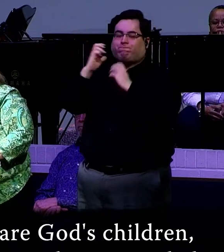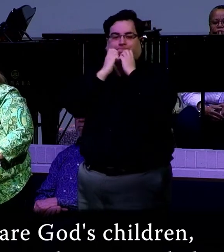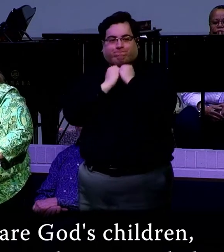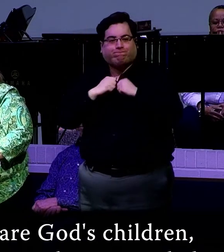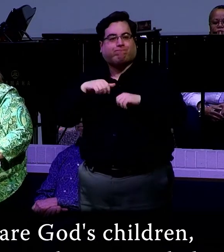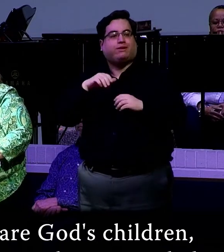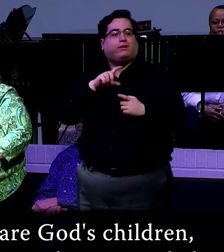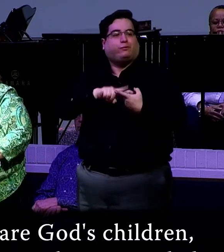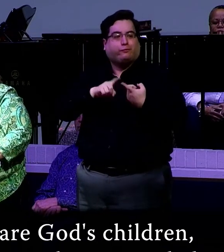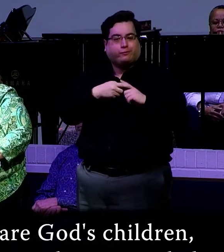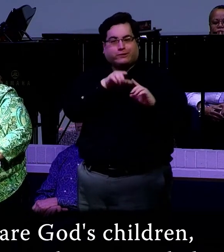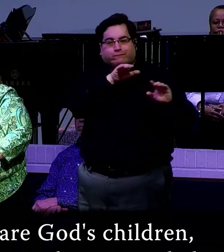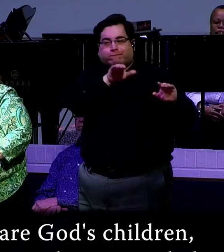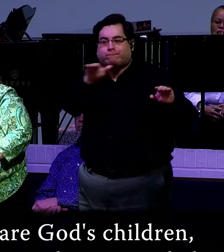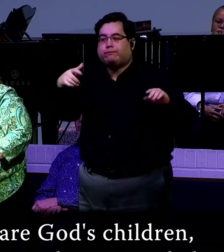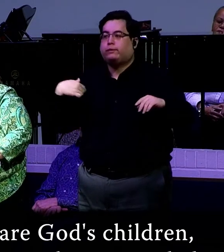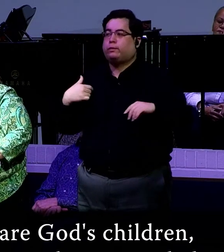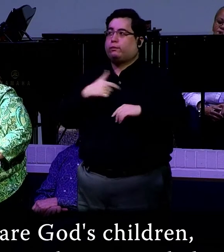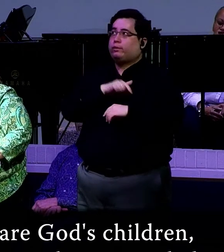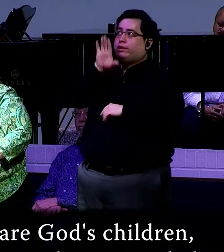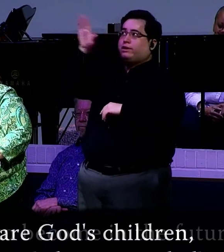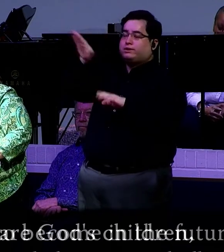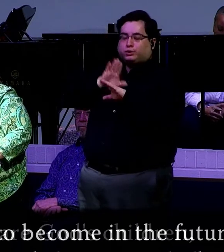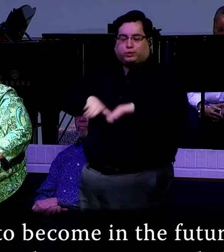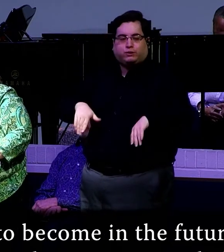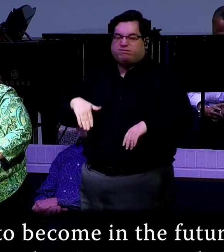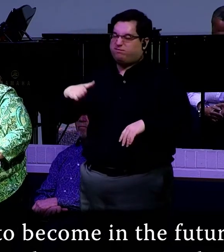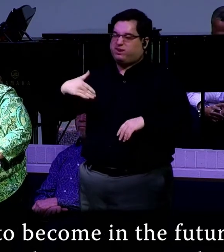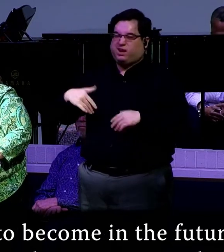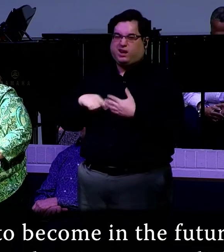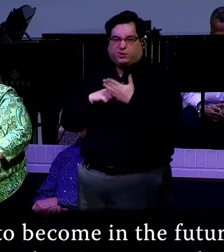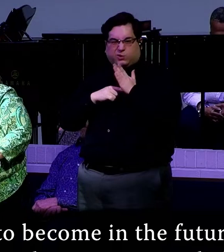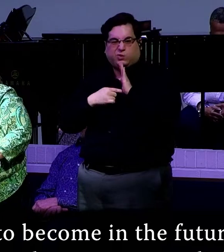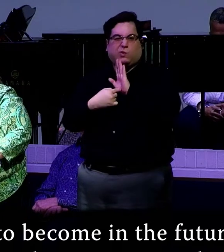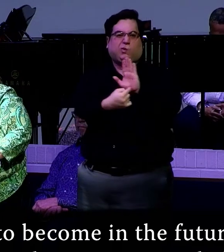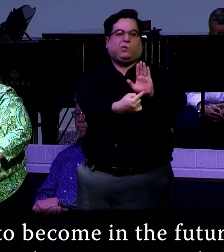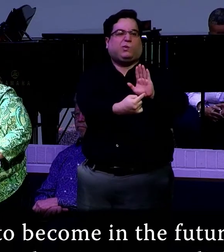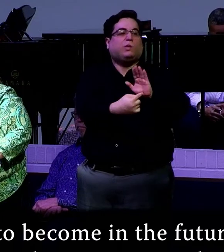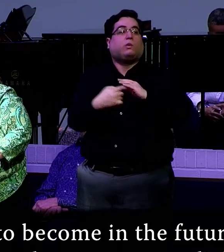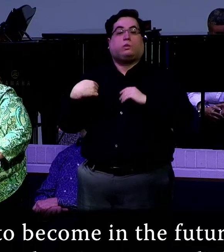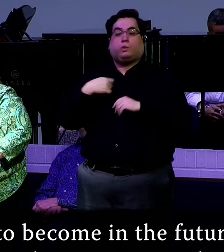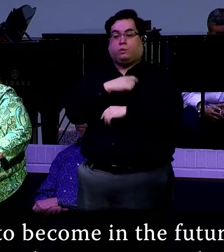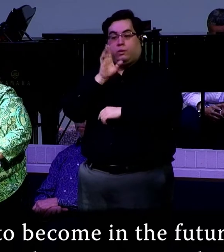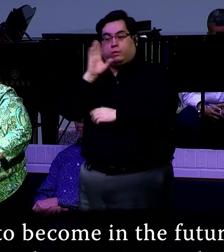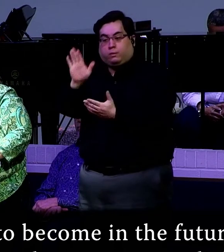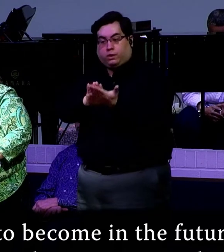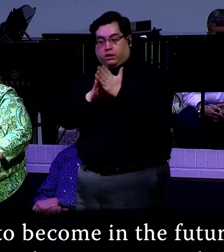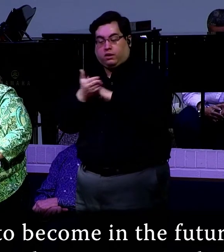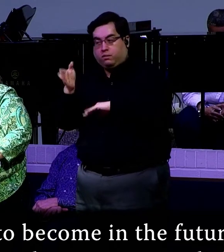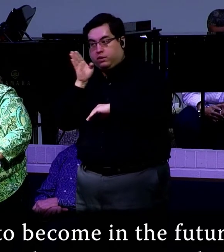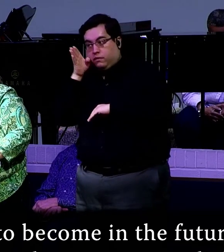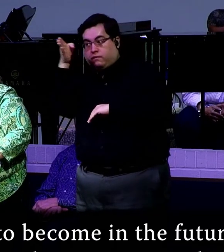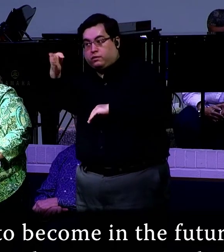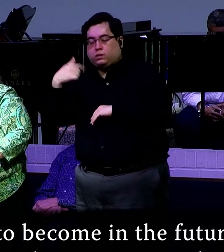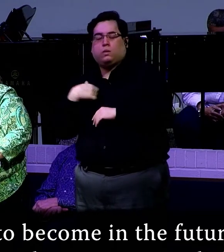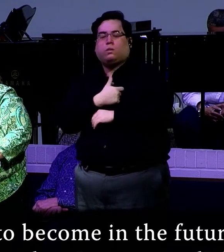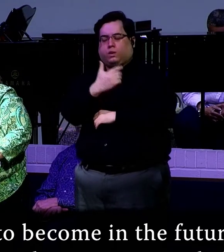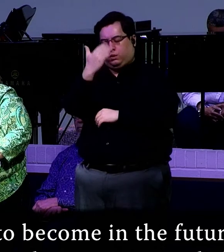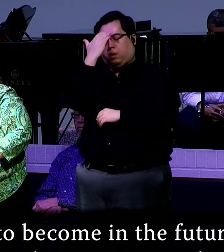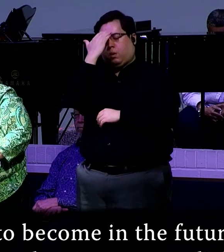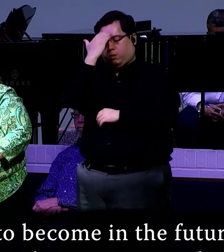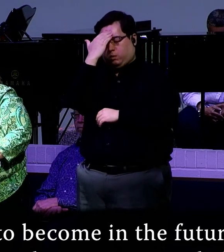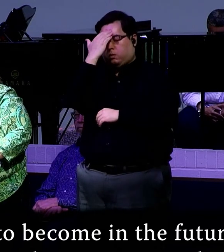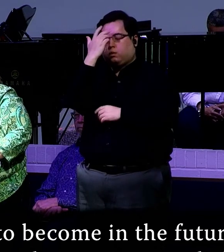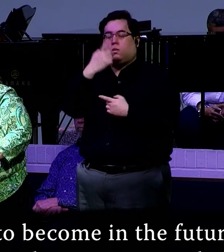are God's children, but it has not been revealed what we are to become in the future. We know